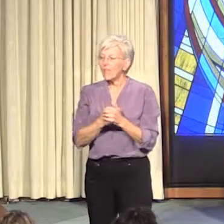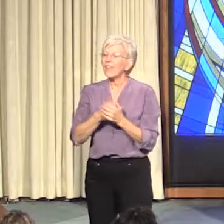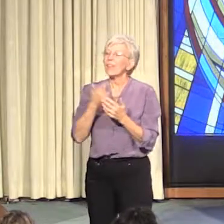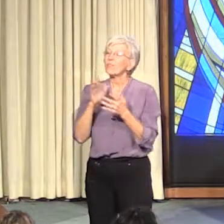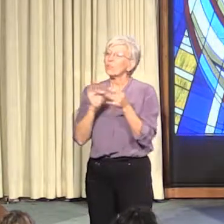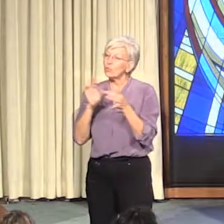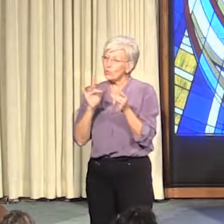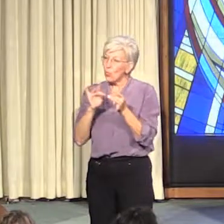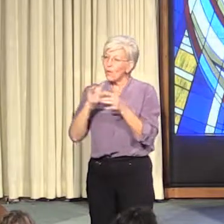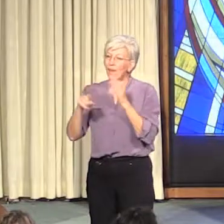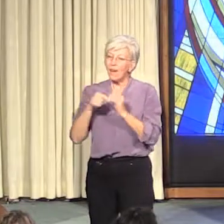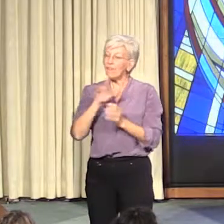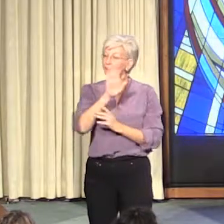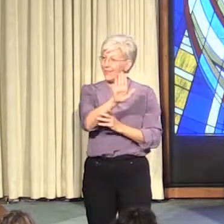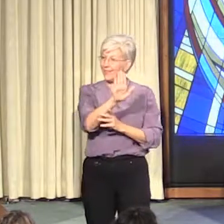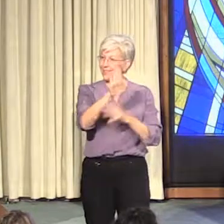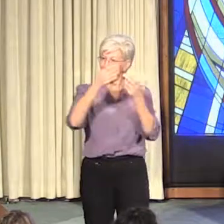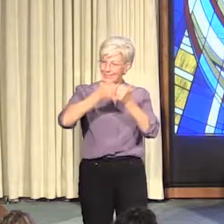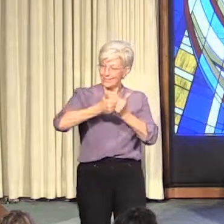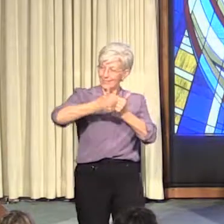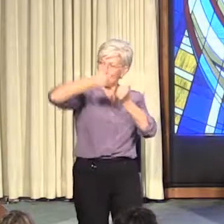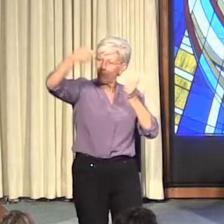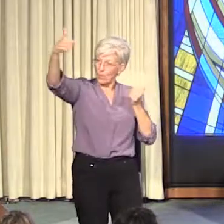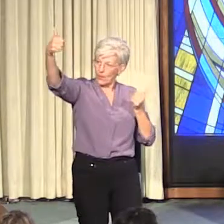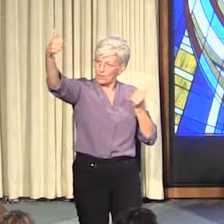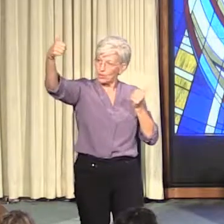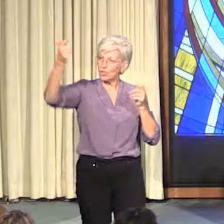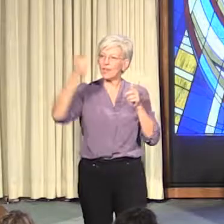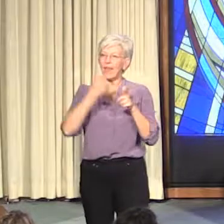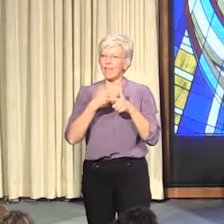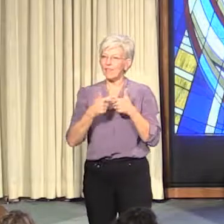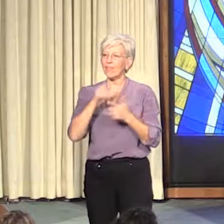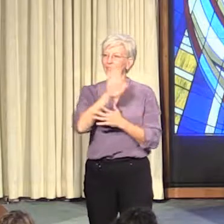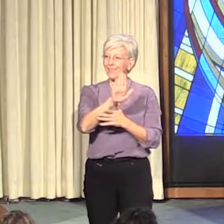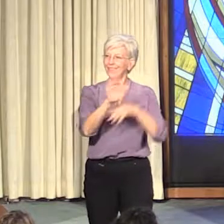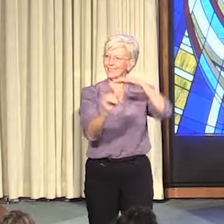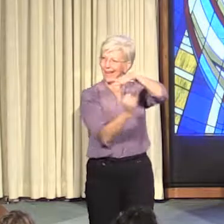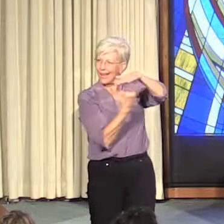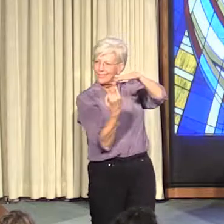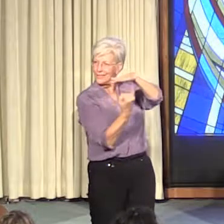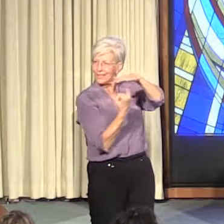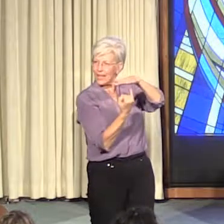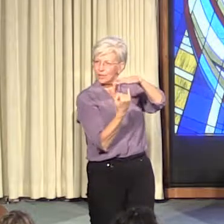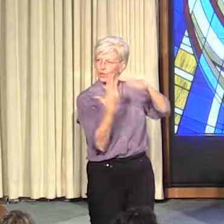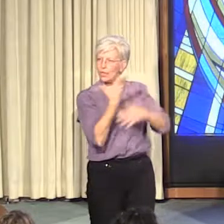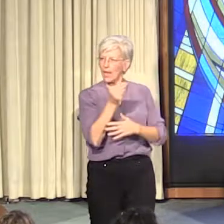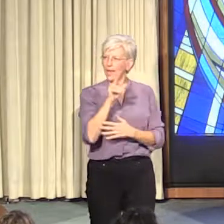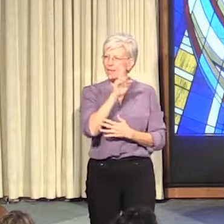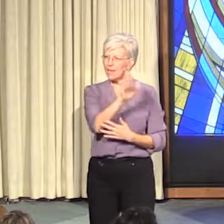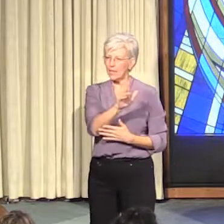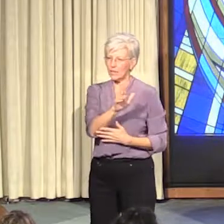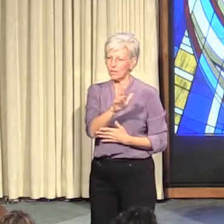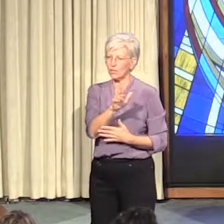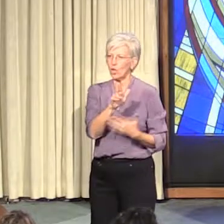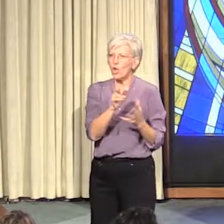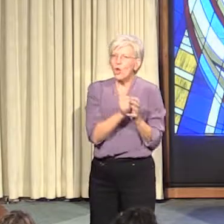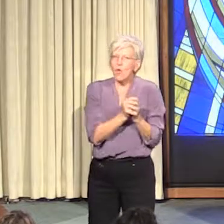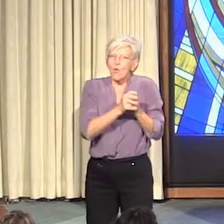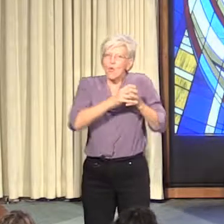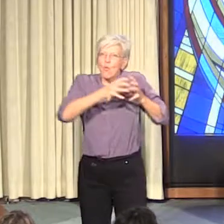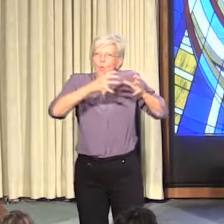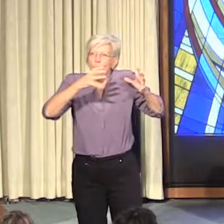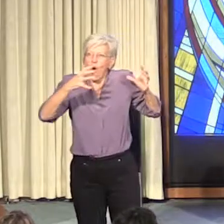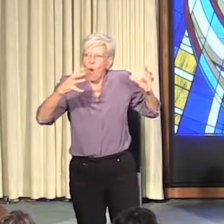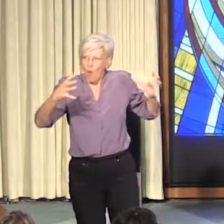his separation and then his isolation and his growth and his journey back until